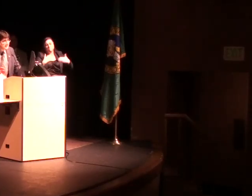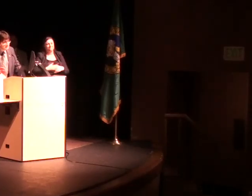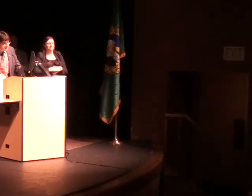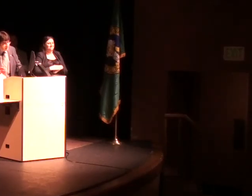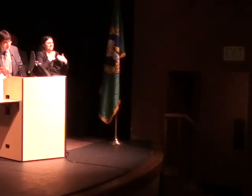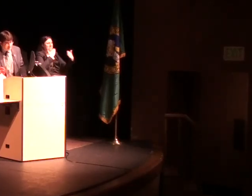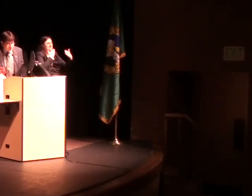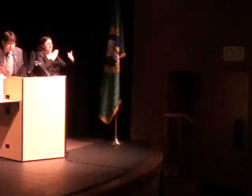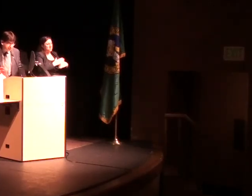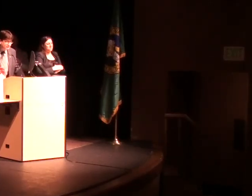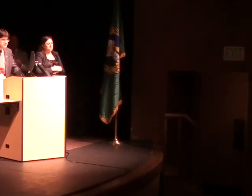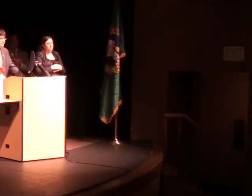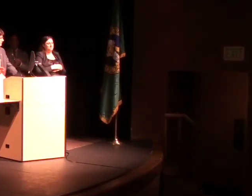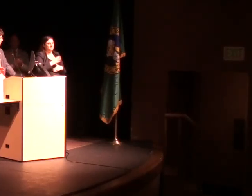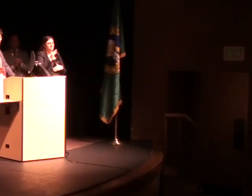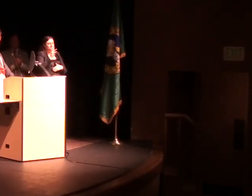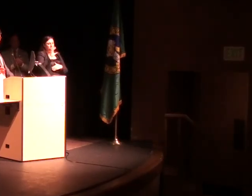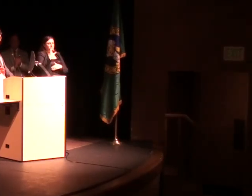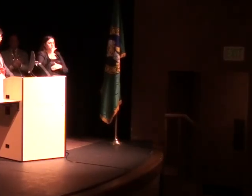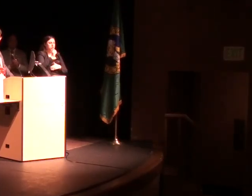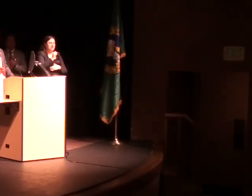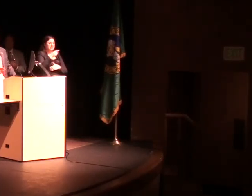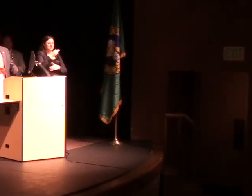Gracias. Thank you.